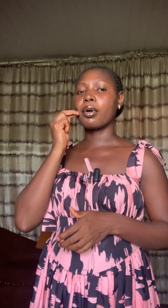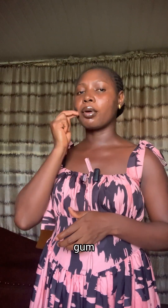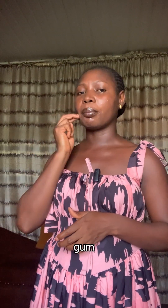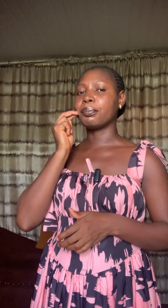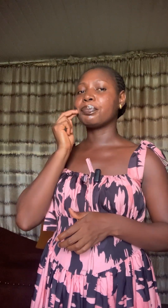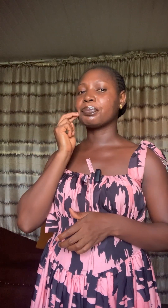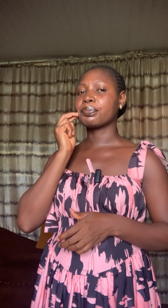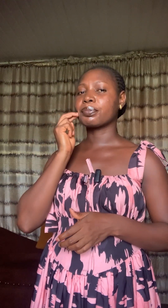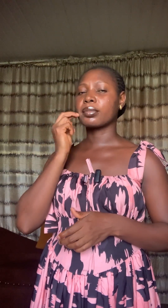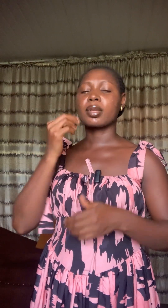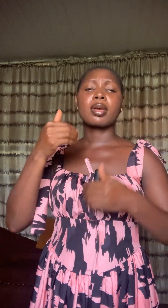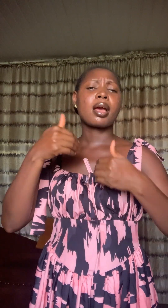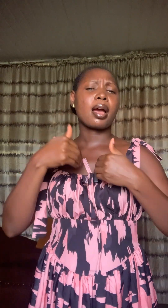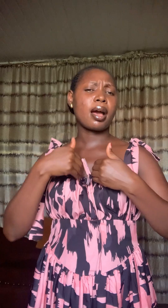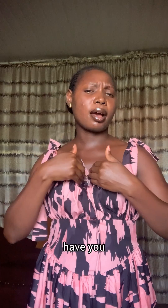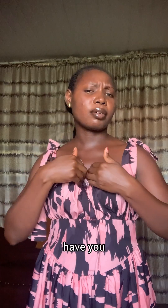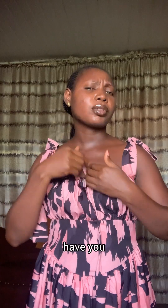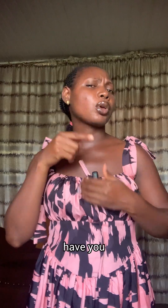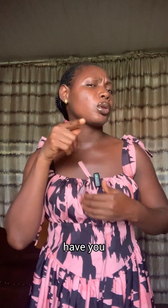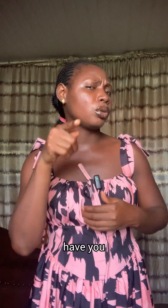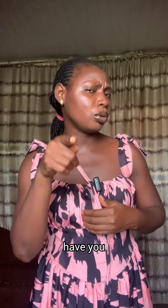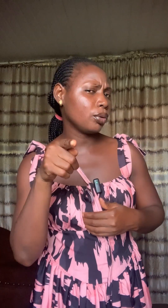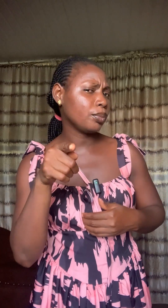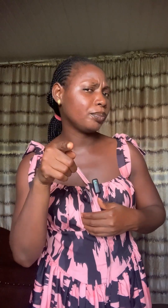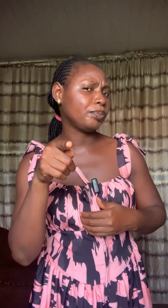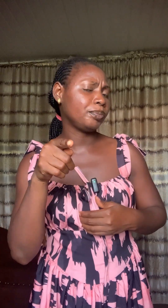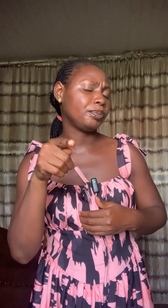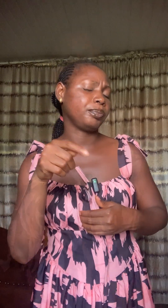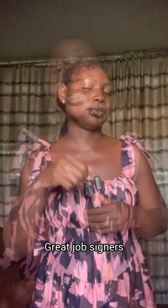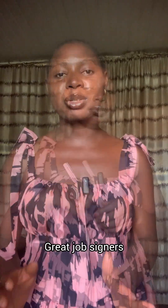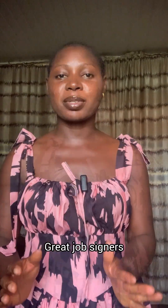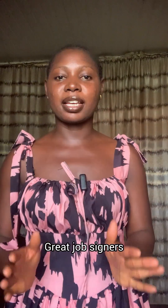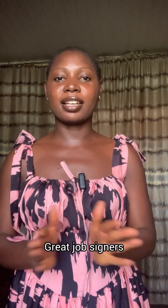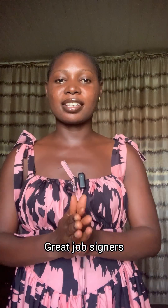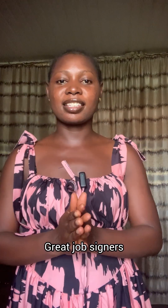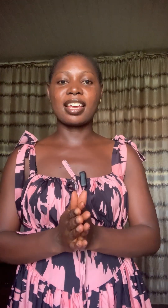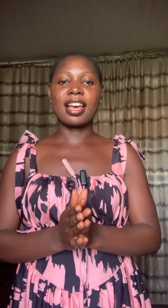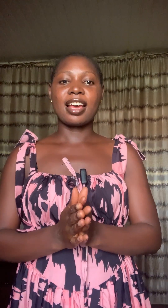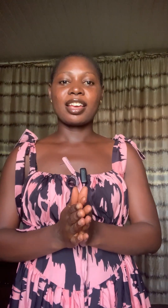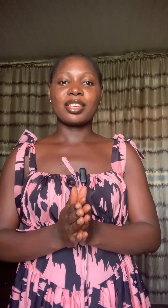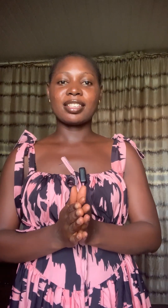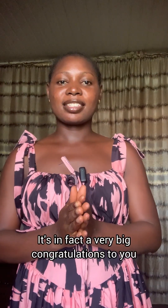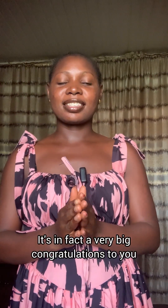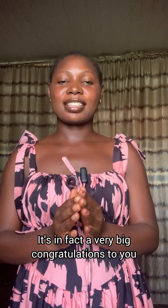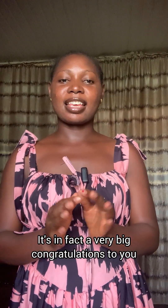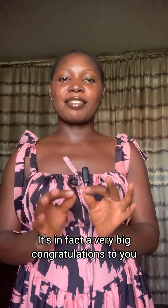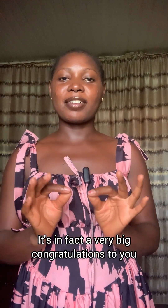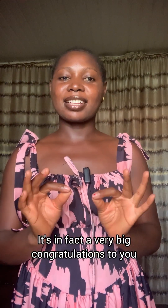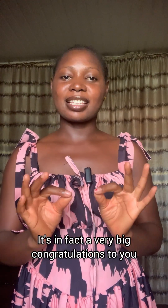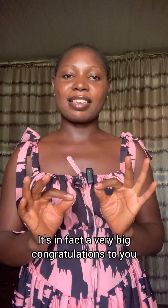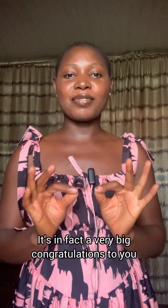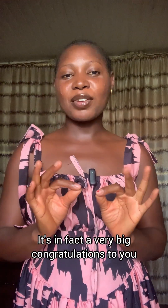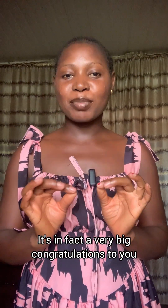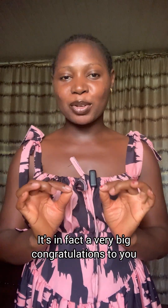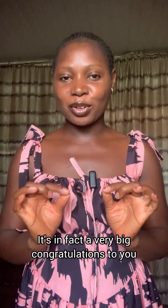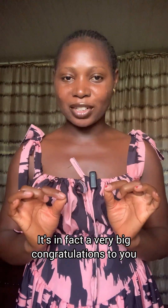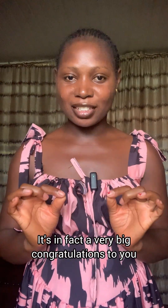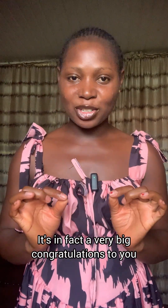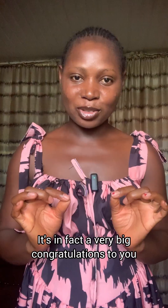Gum. Have you? Great job, signers. It's in fact a very big congratulations to